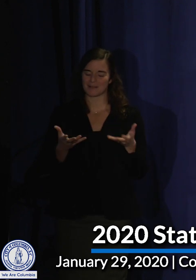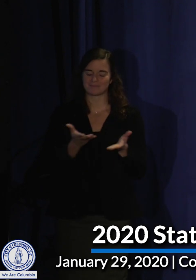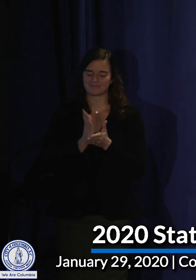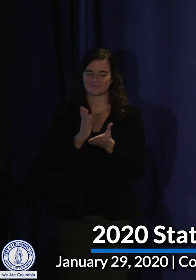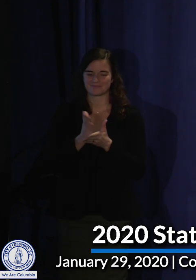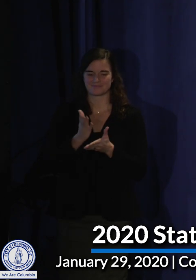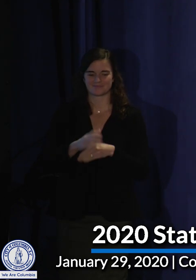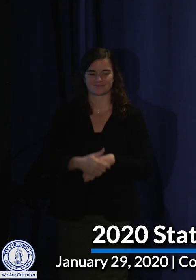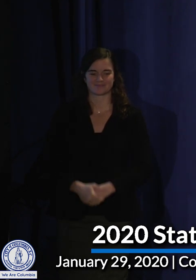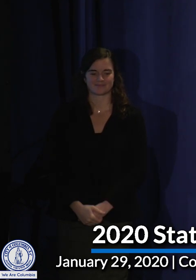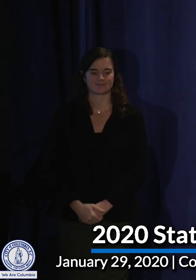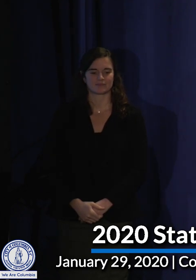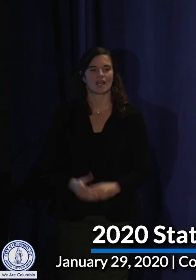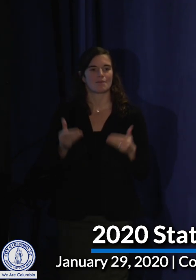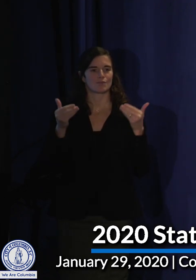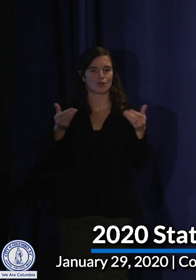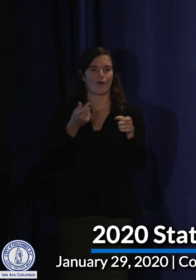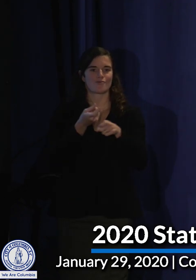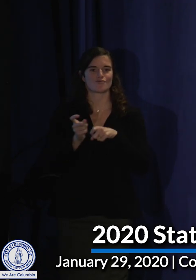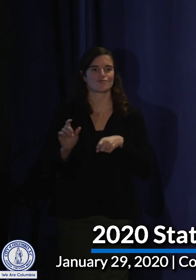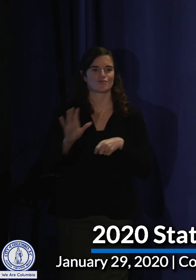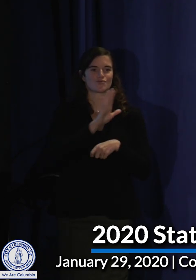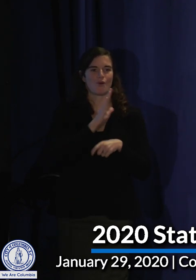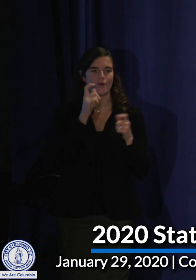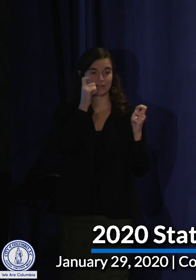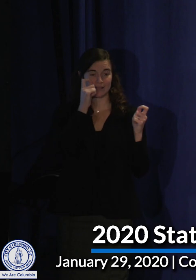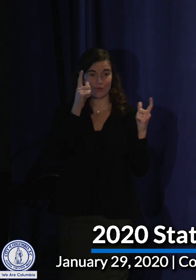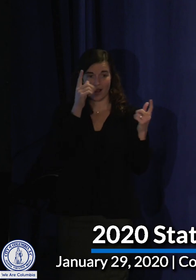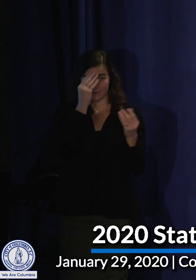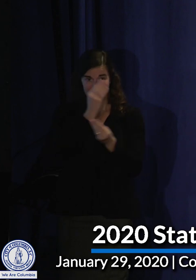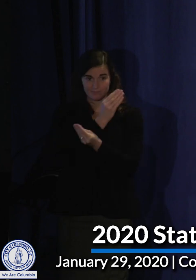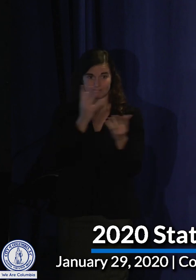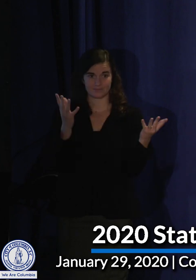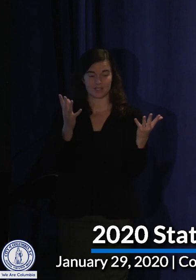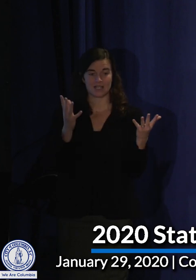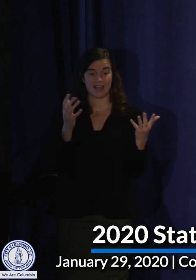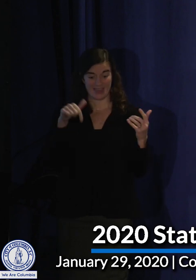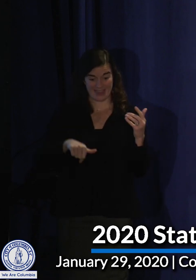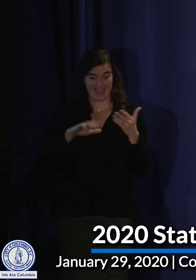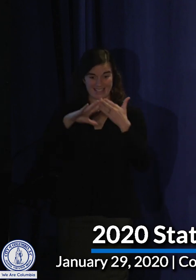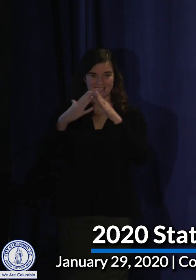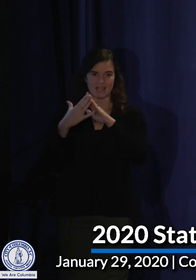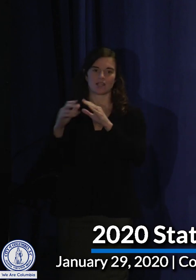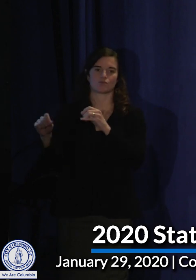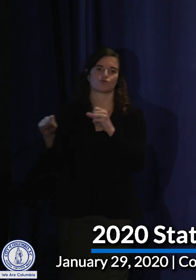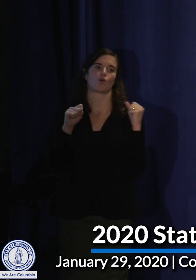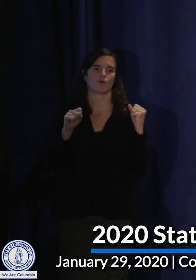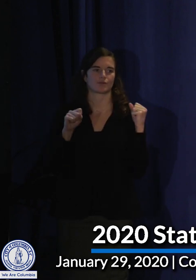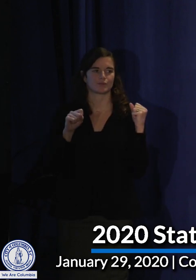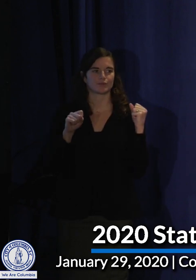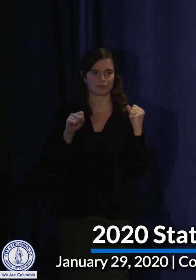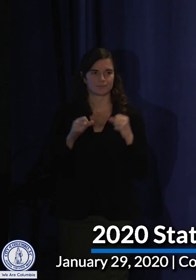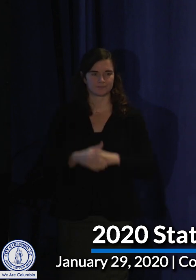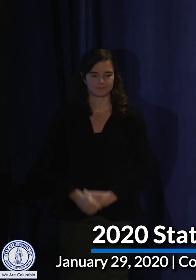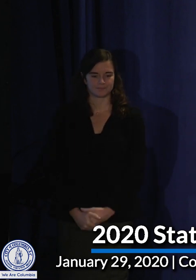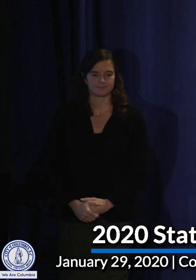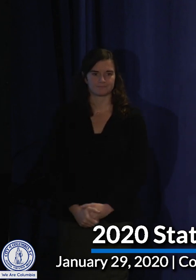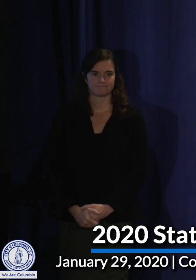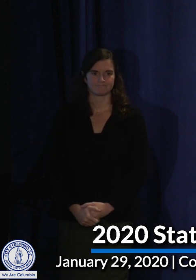And to go ahead and ruin the surprise for you, I will tell you that the state of our city is strong. We are strong.